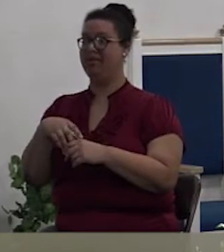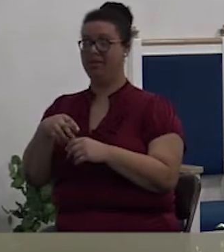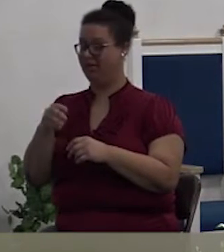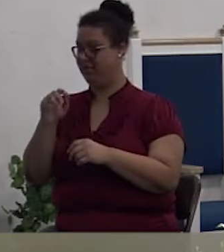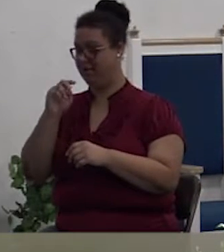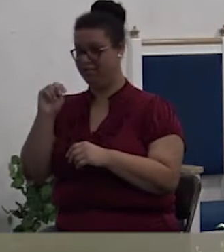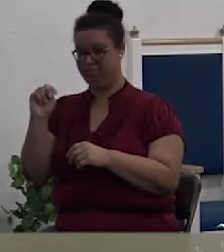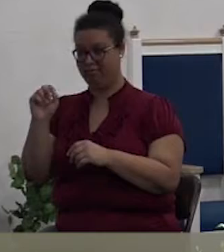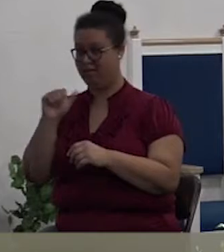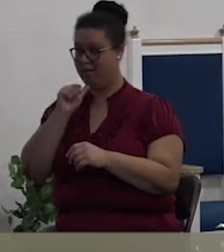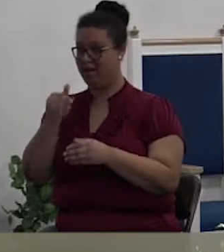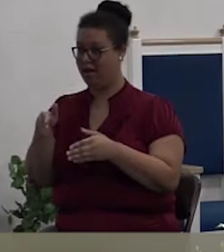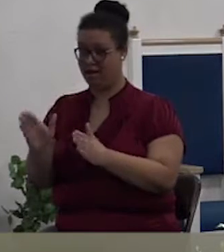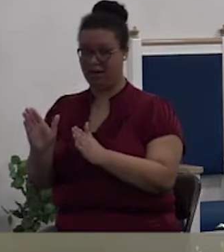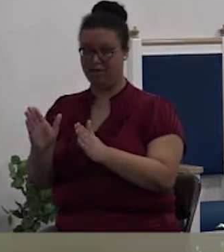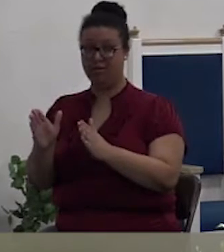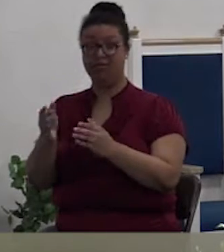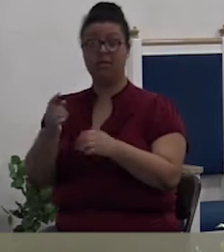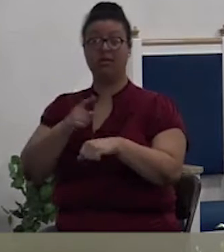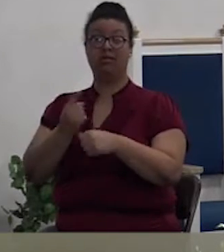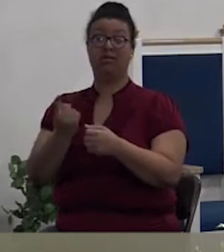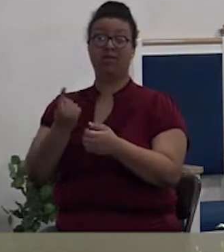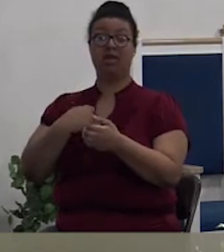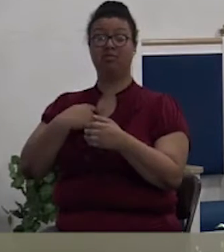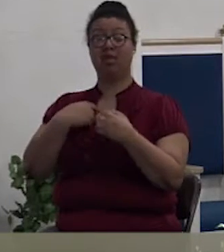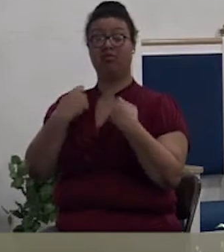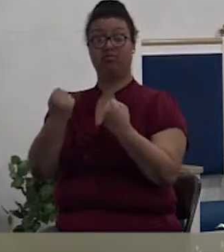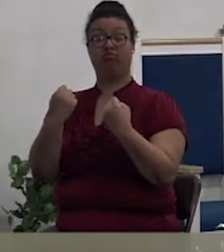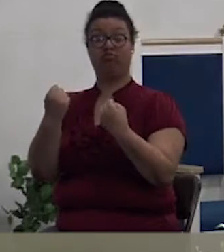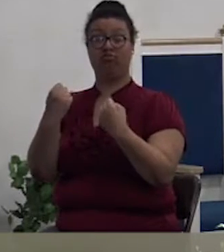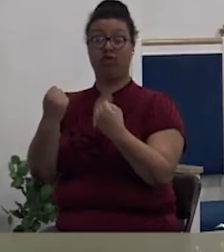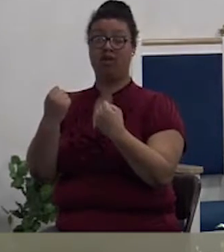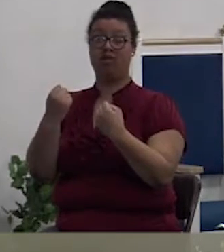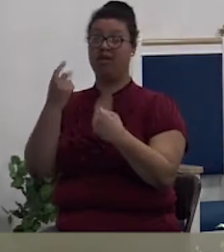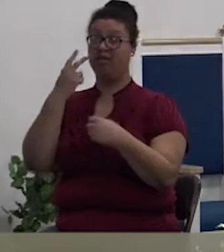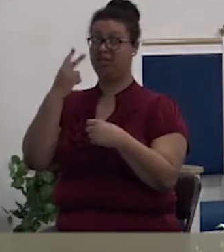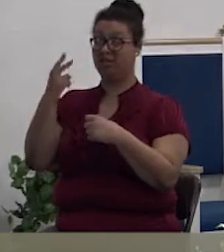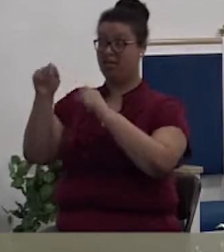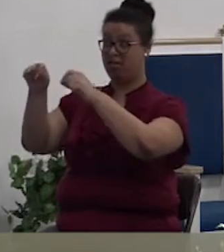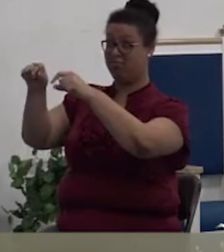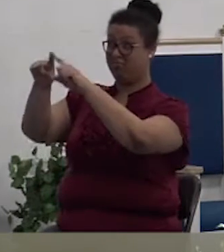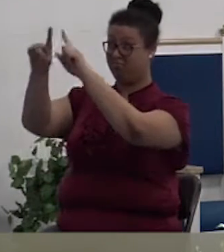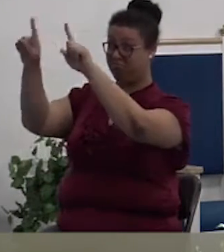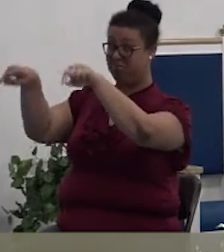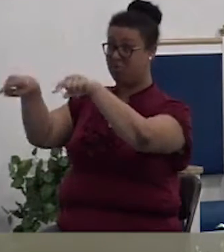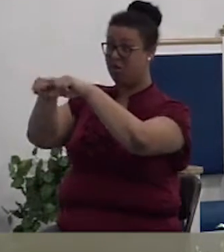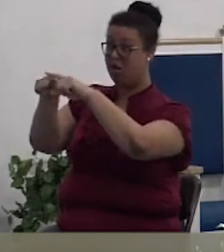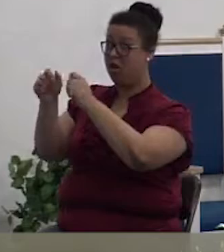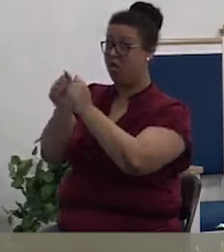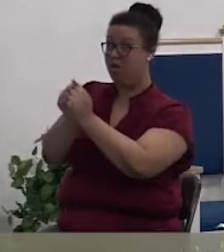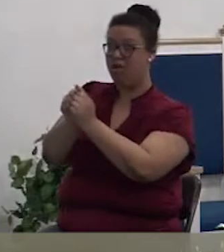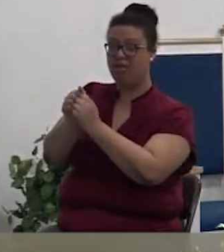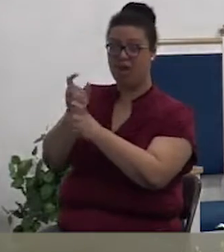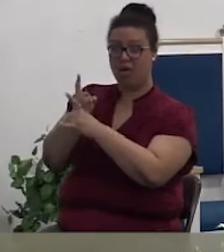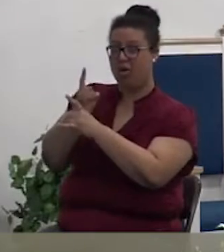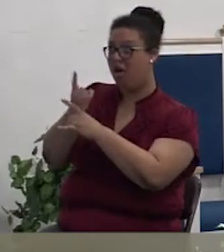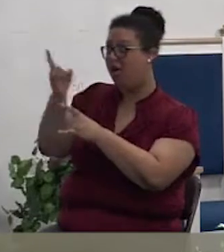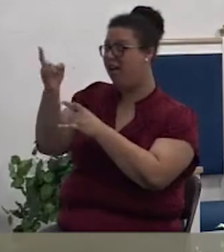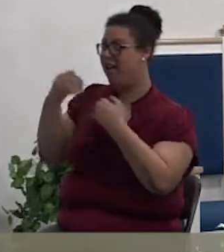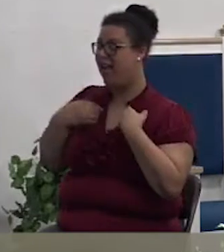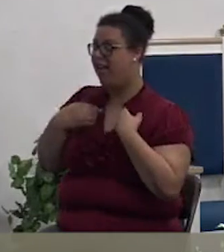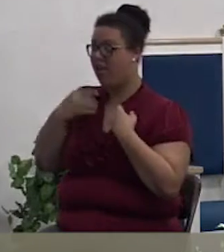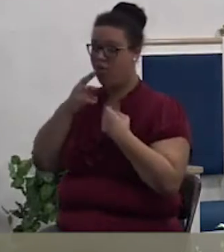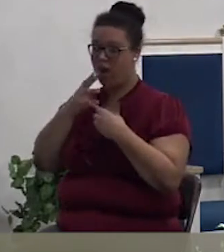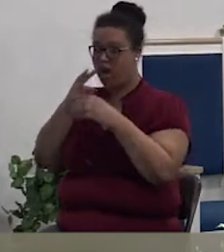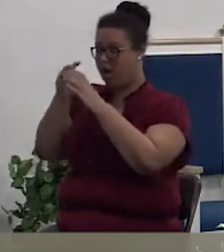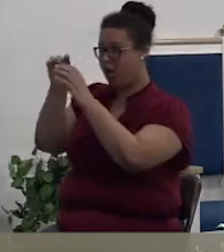But there are times when I drive by and I'll see a billboard with a bottle of some kind of alcohol, and it got the sweat drops on it just right looking, you know,